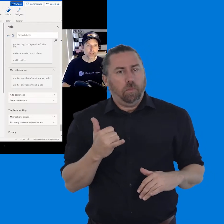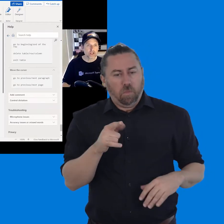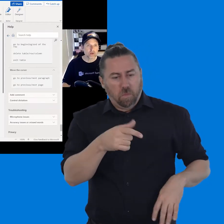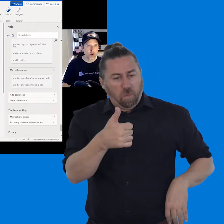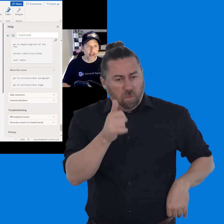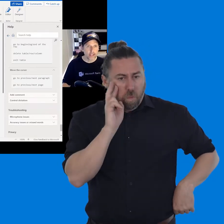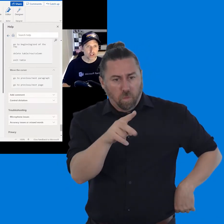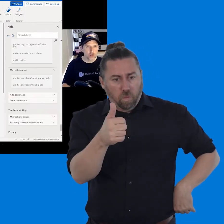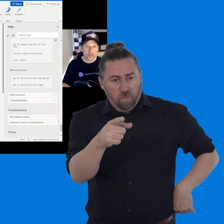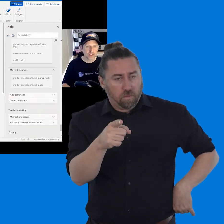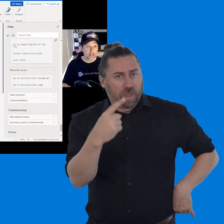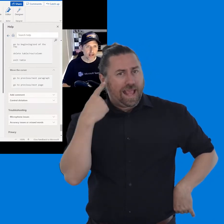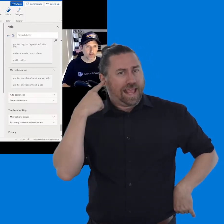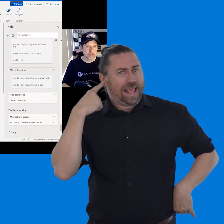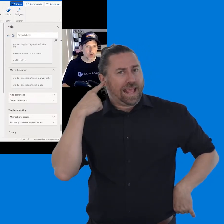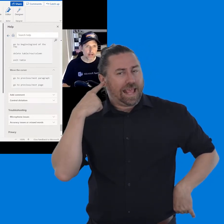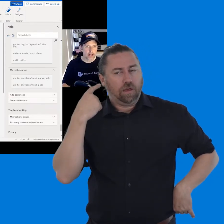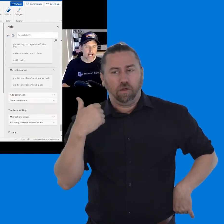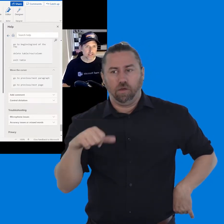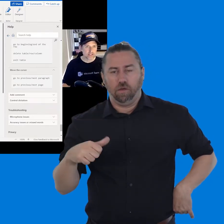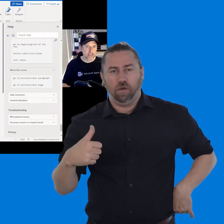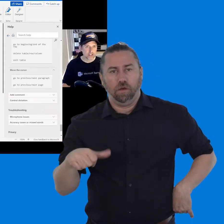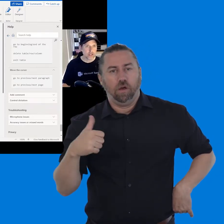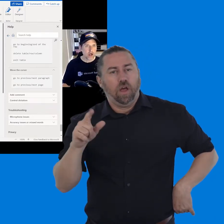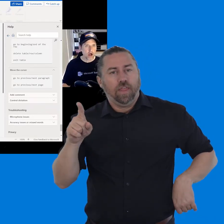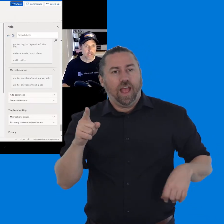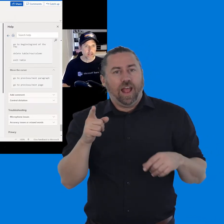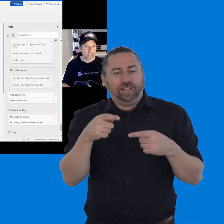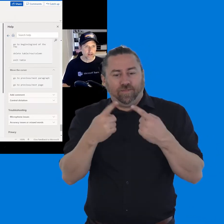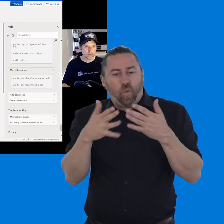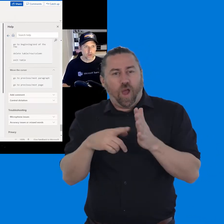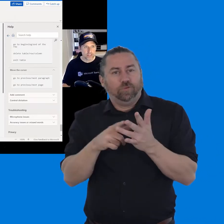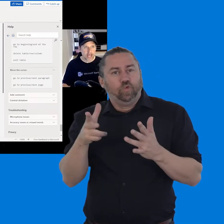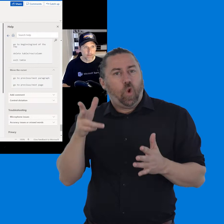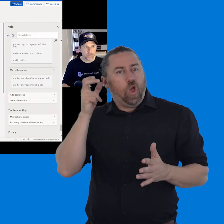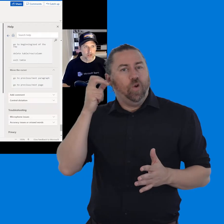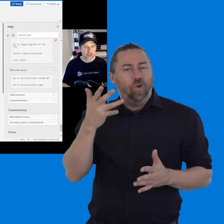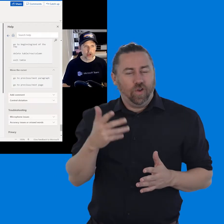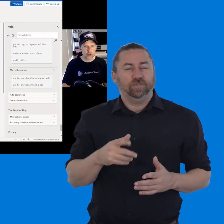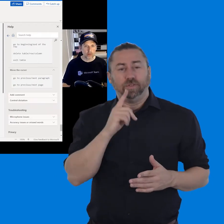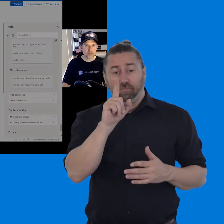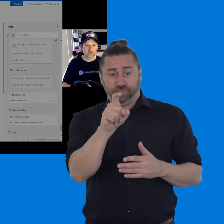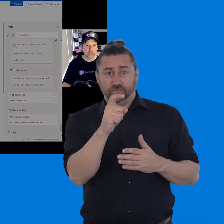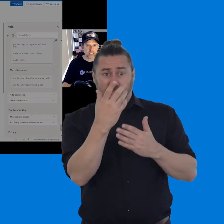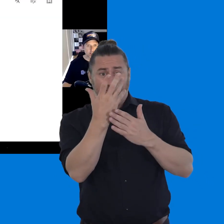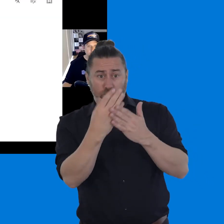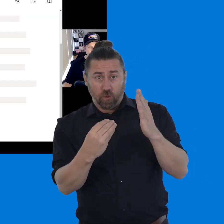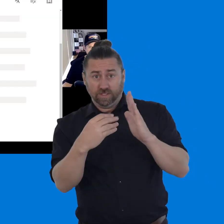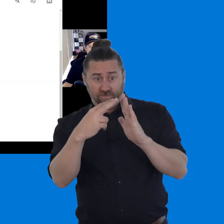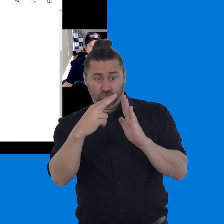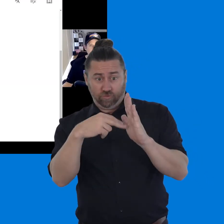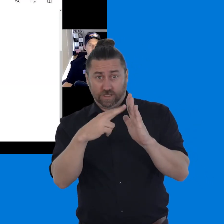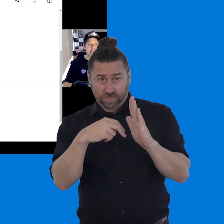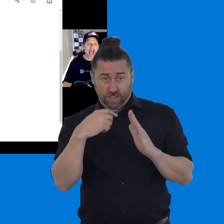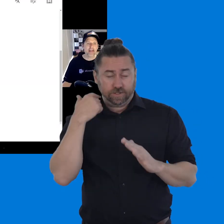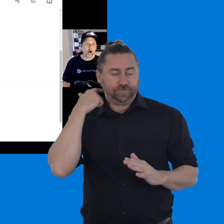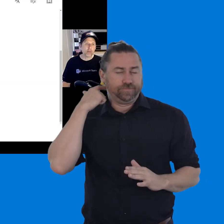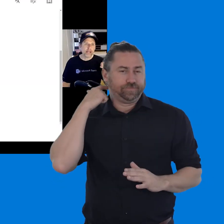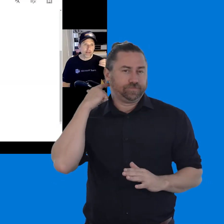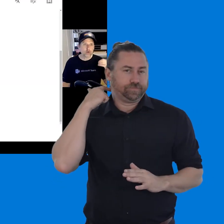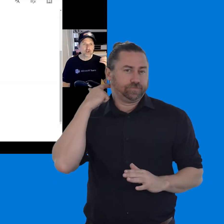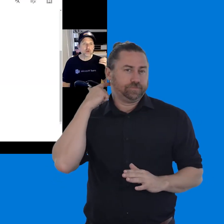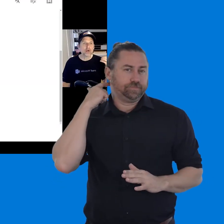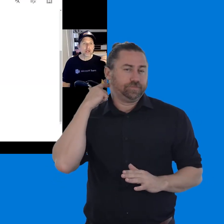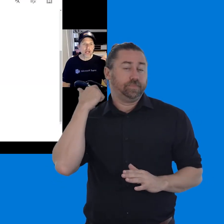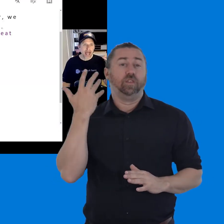hear them. So what I can do is, just like we saw in our last session, I can click the View tab, turn on Immersive Reader, and then